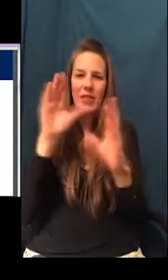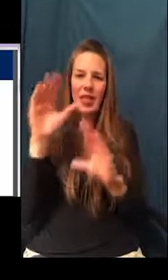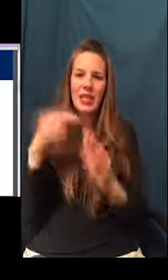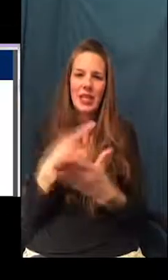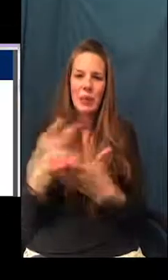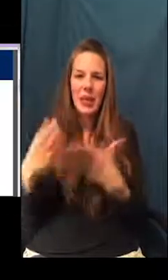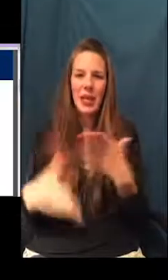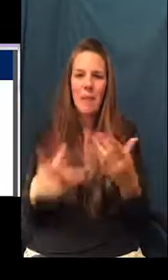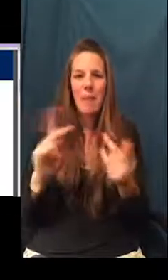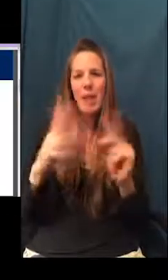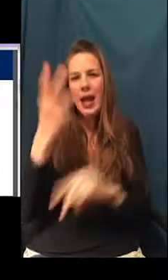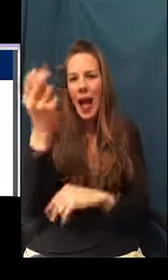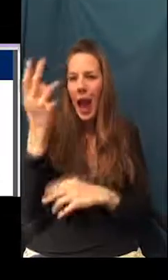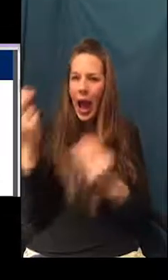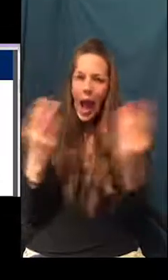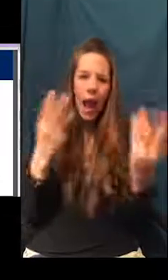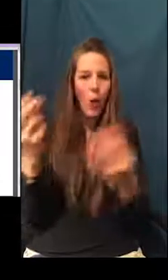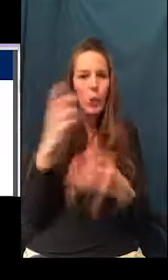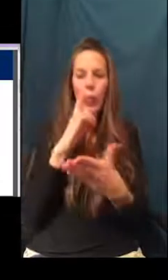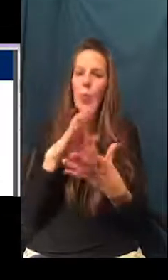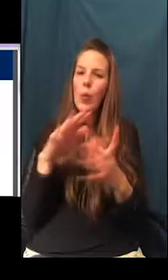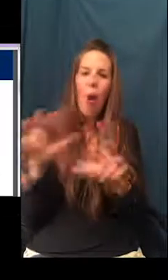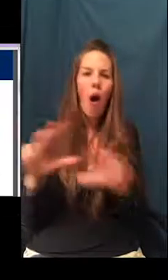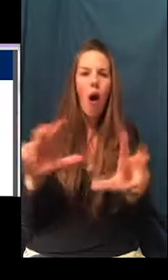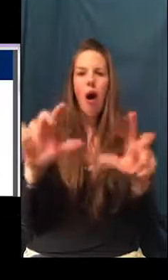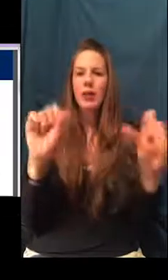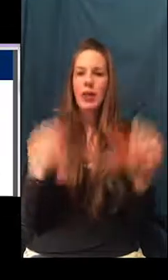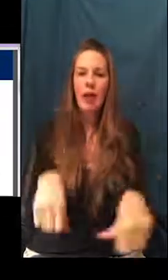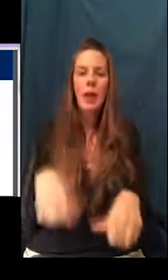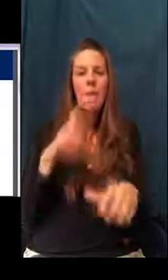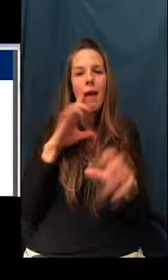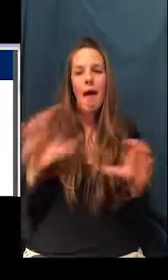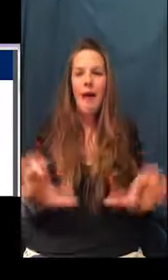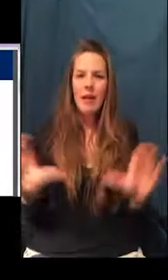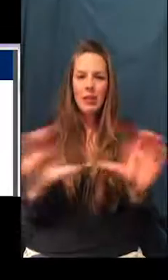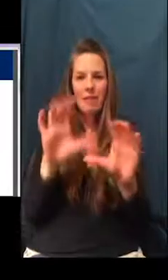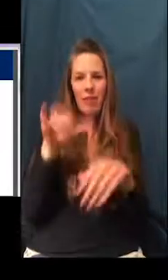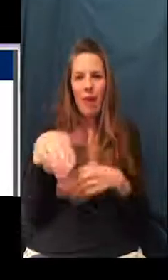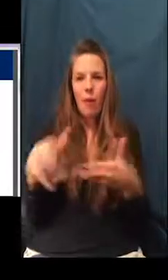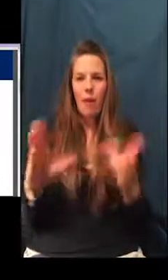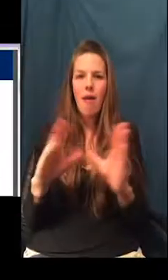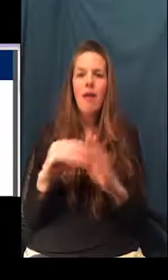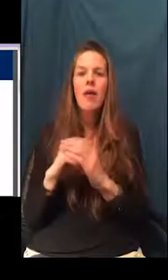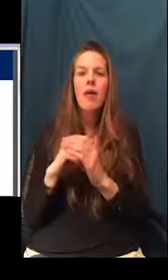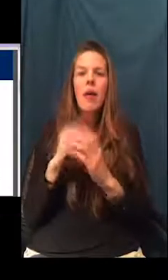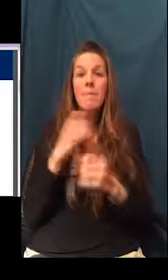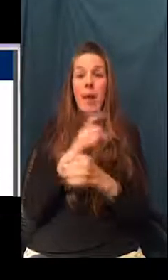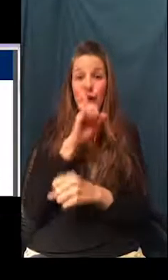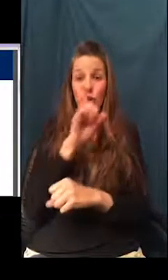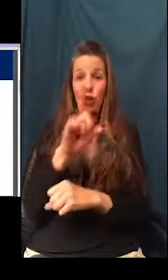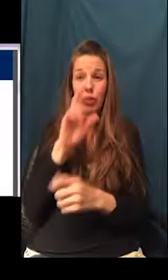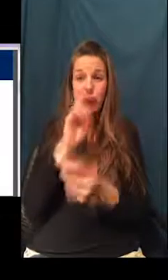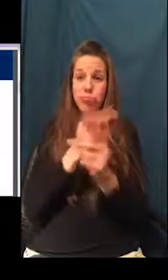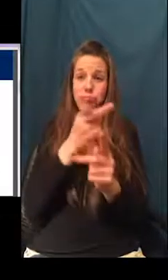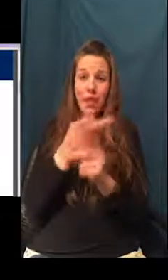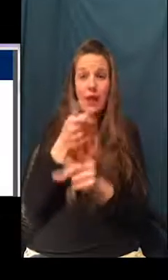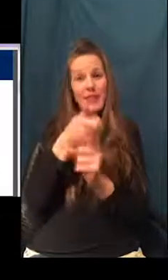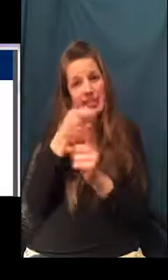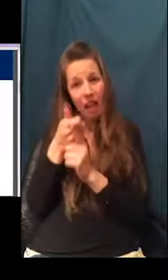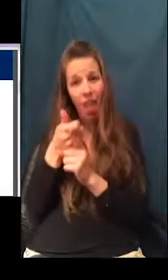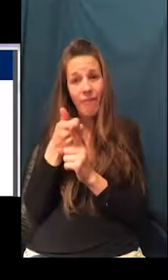this weekend people can get out and go for walks and be active in that way, making sure that they're taking care